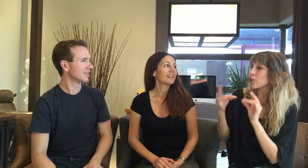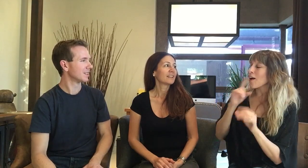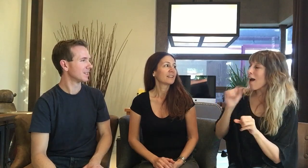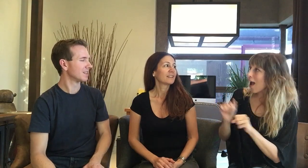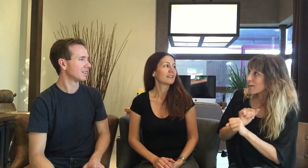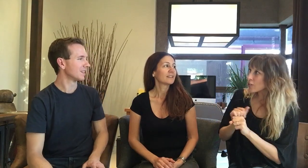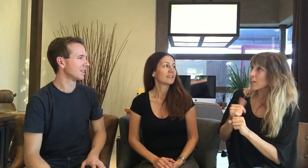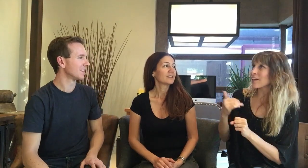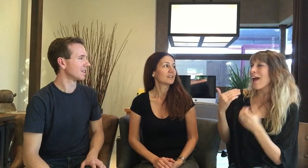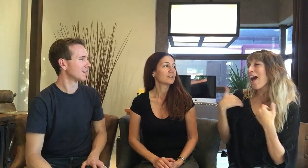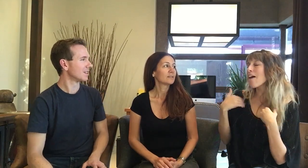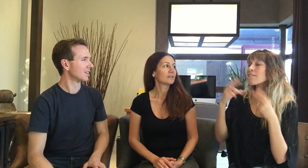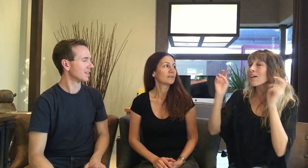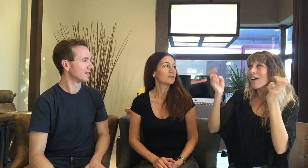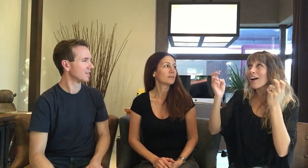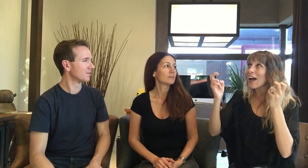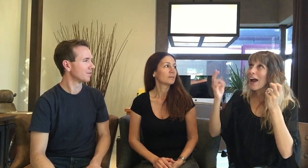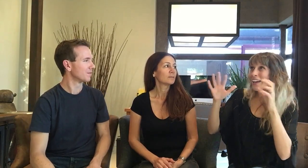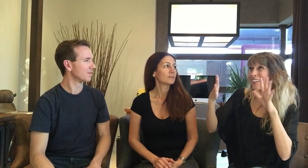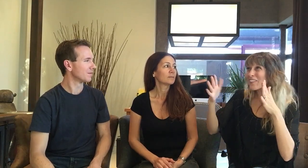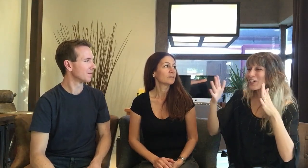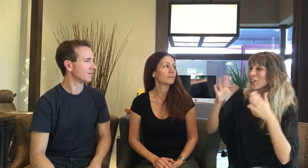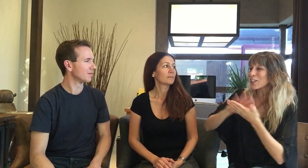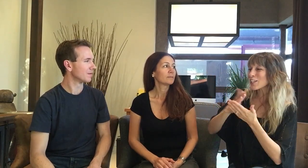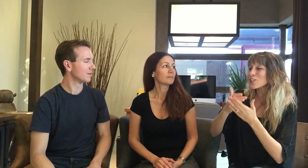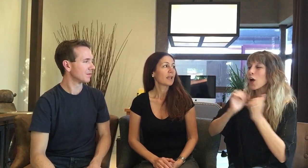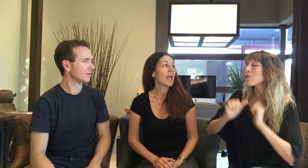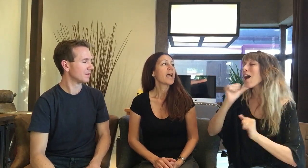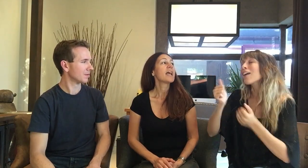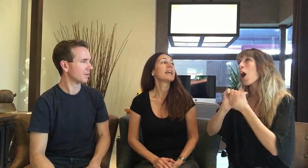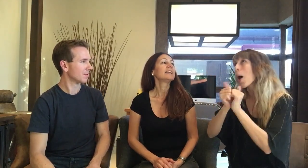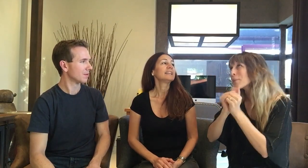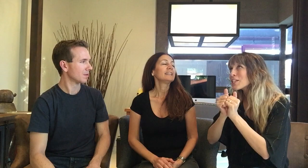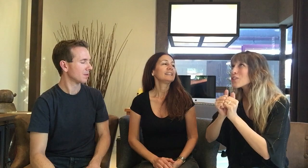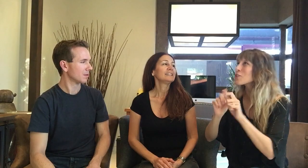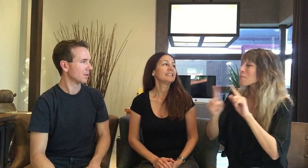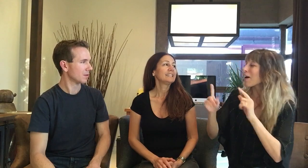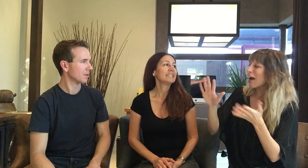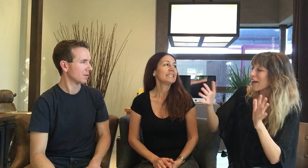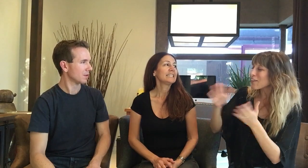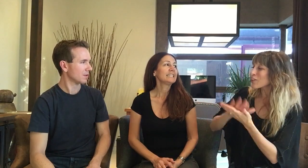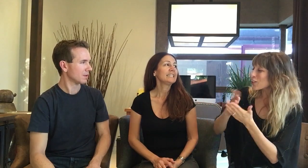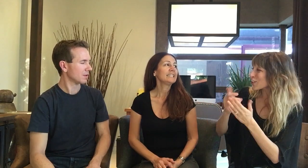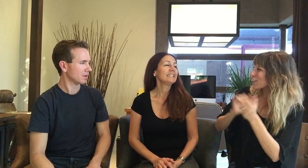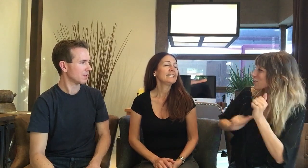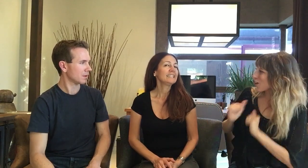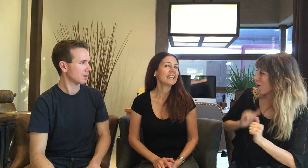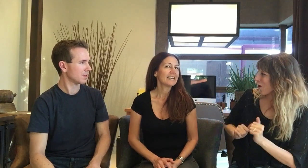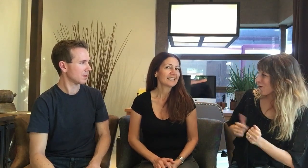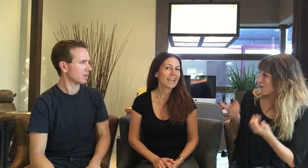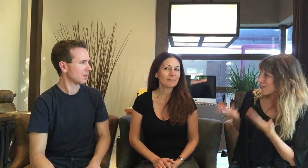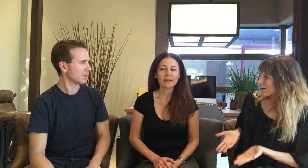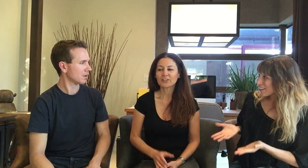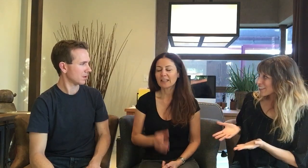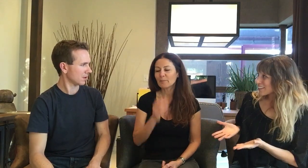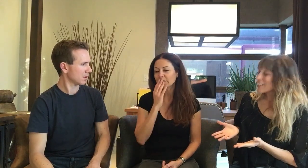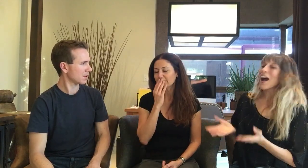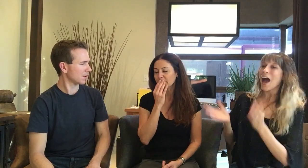you're actually going to have kind of a cooking show, not competition, but kind of a cooking show. Yes, I had mentioned that briefly